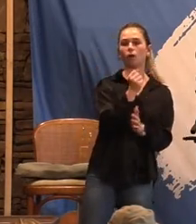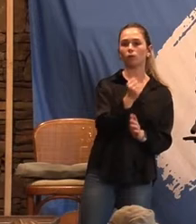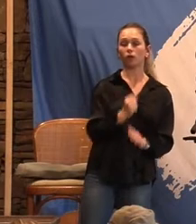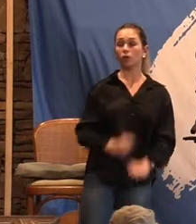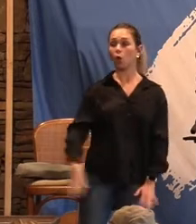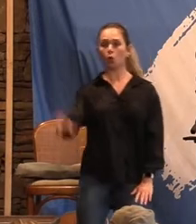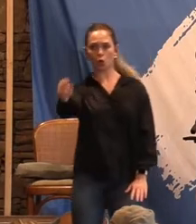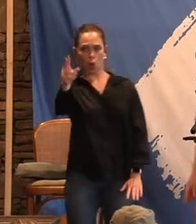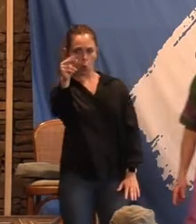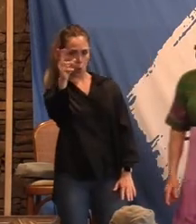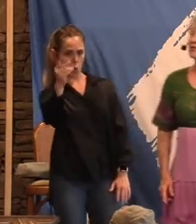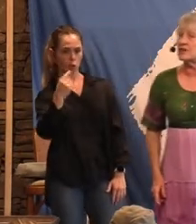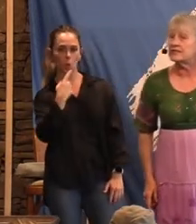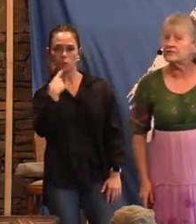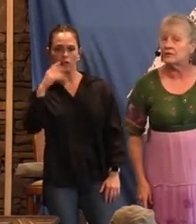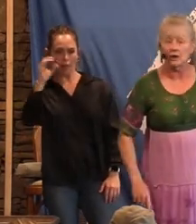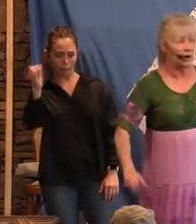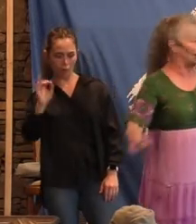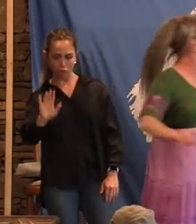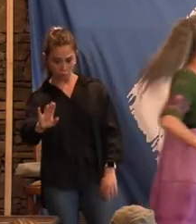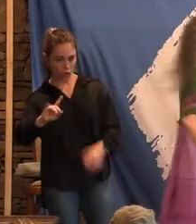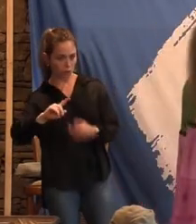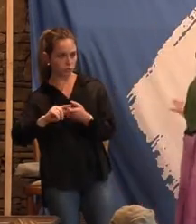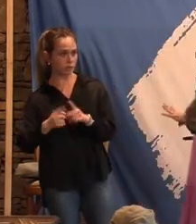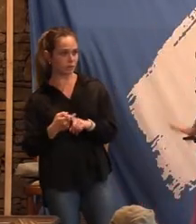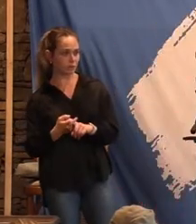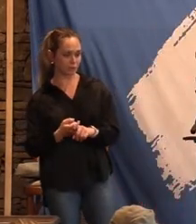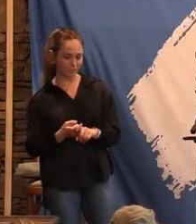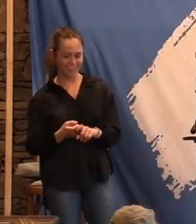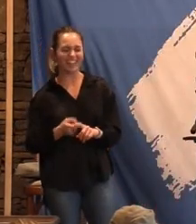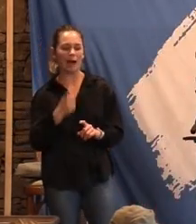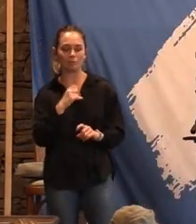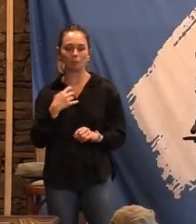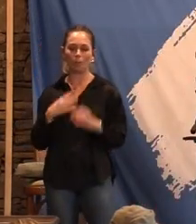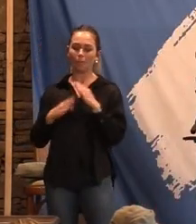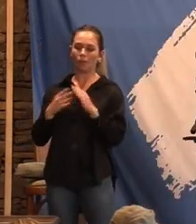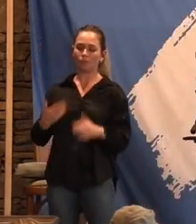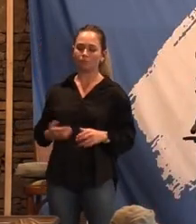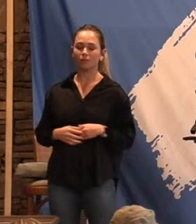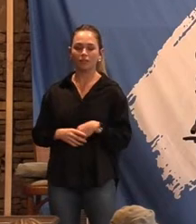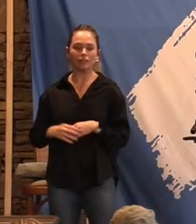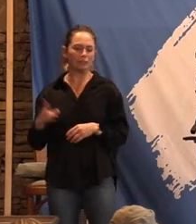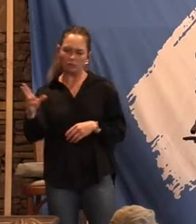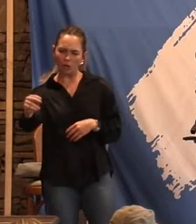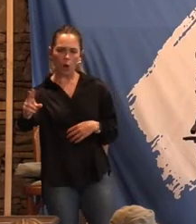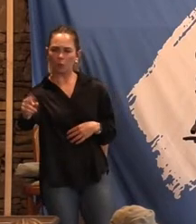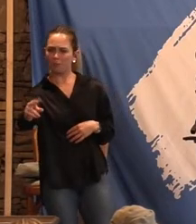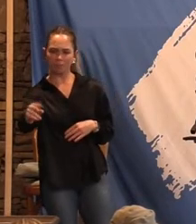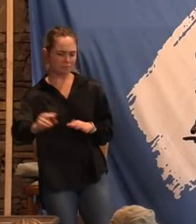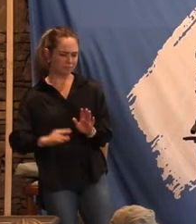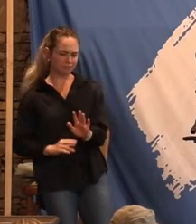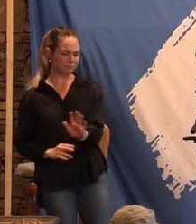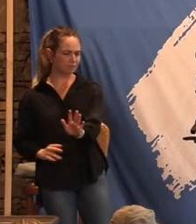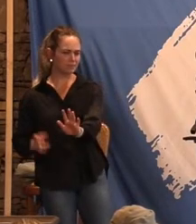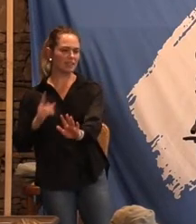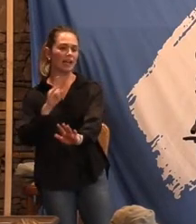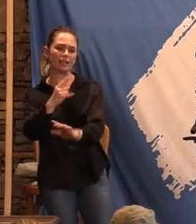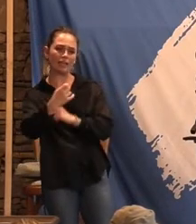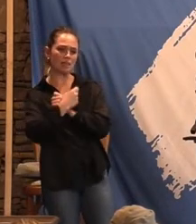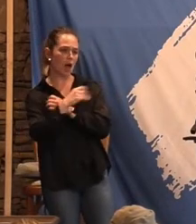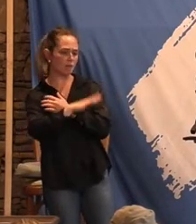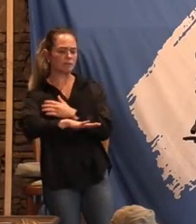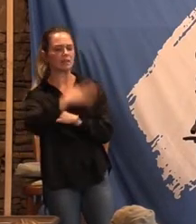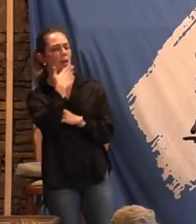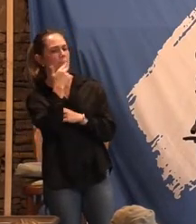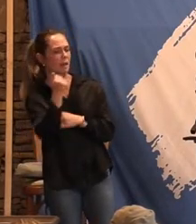Oh, no, said Ottar's friends. Oh, sorry, I'm blocking you. No, no, said Ottar's friends. He loves the land